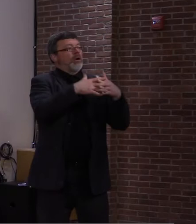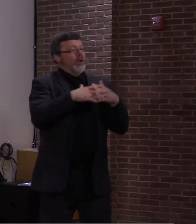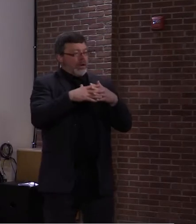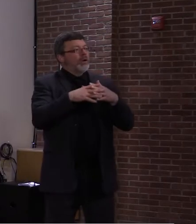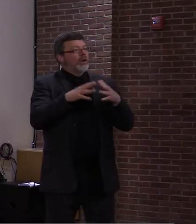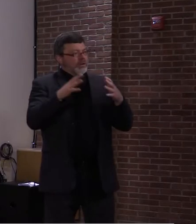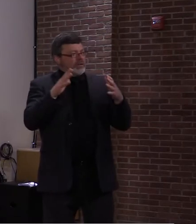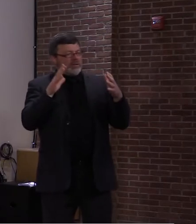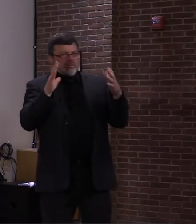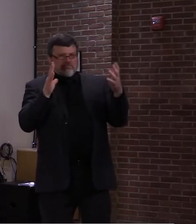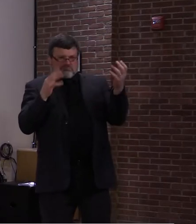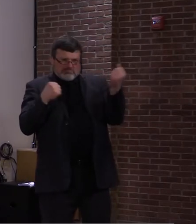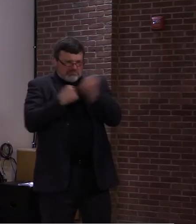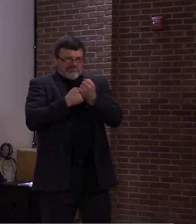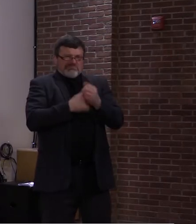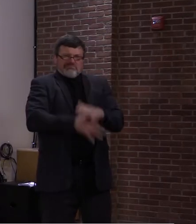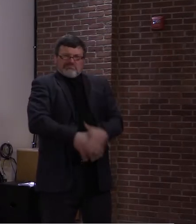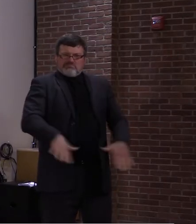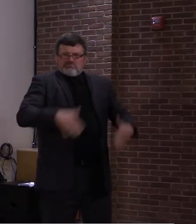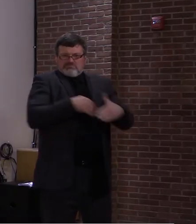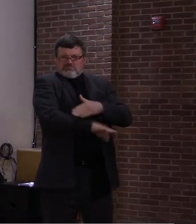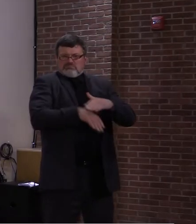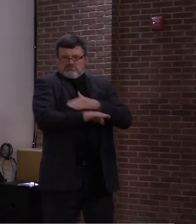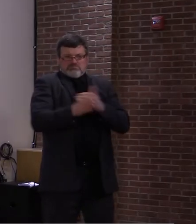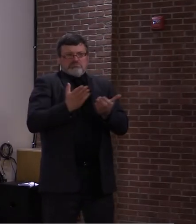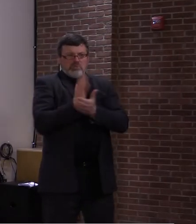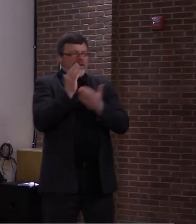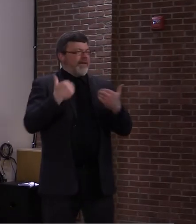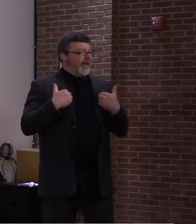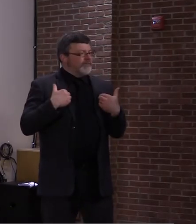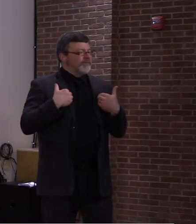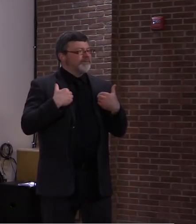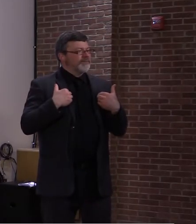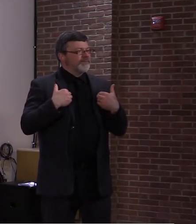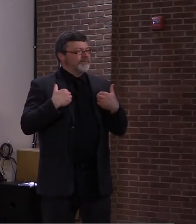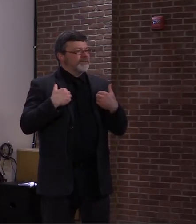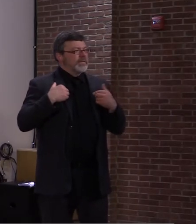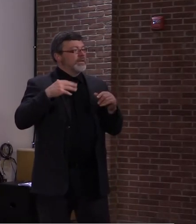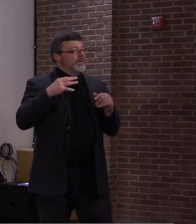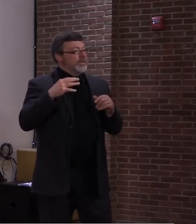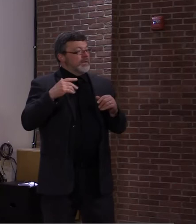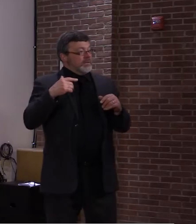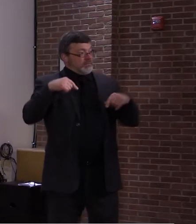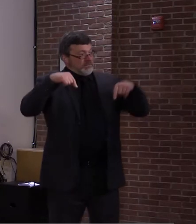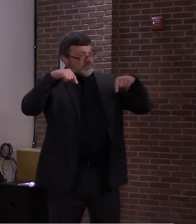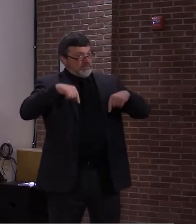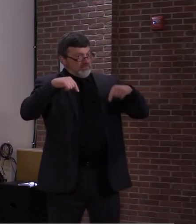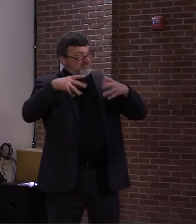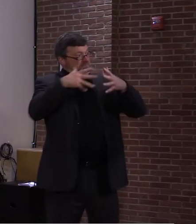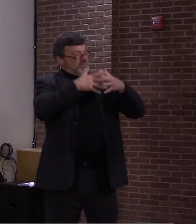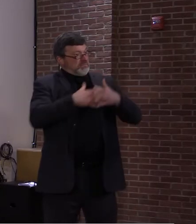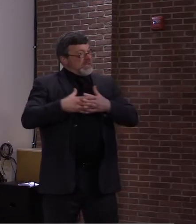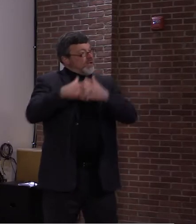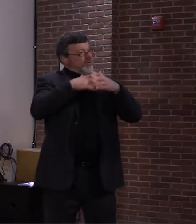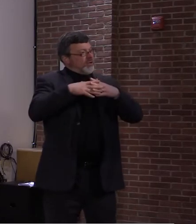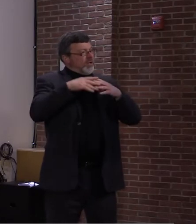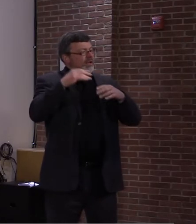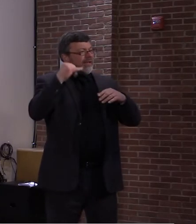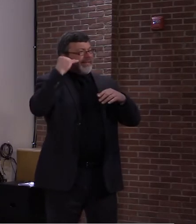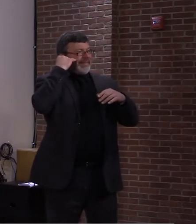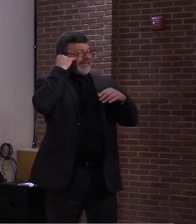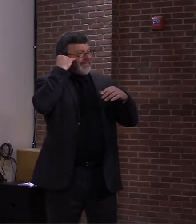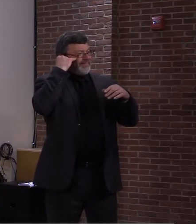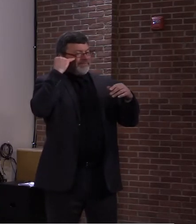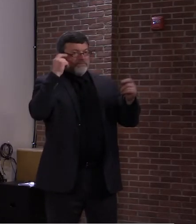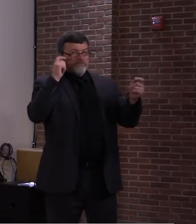I would hate to see our country, women in our country, have to